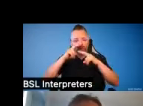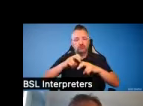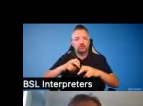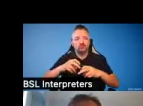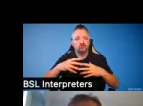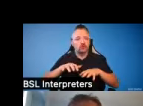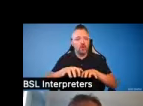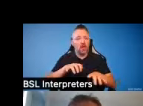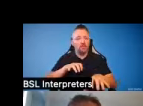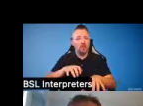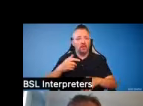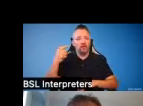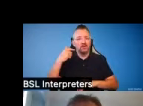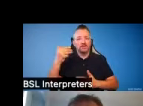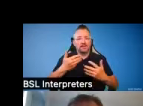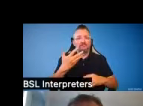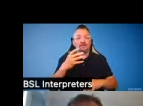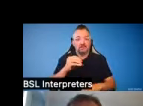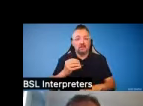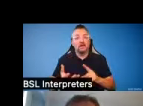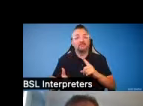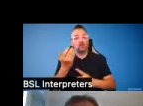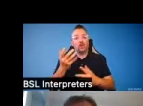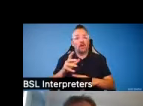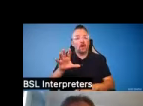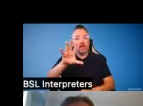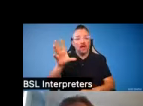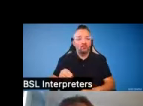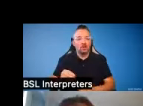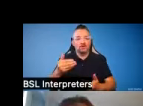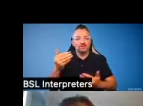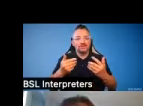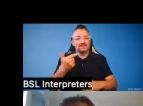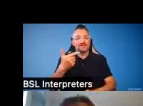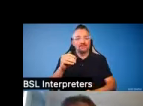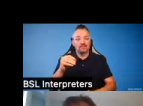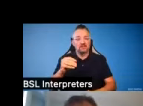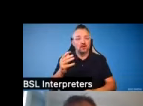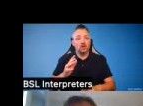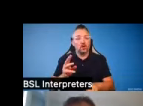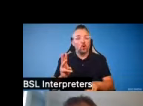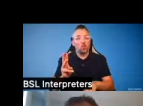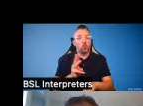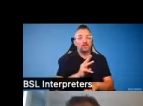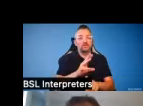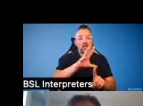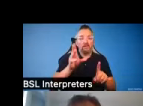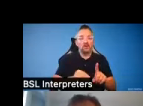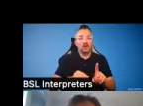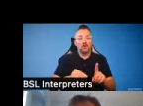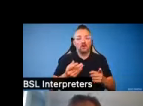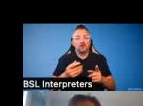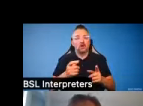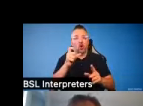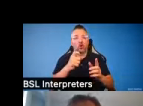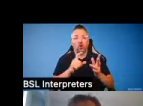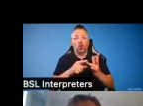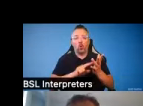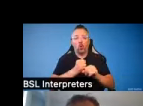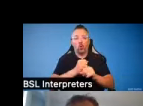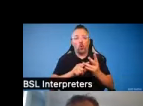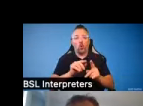50s, but it was first described in Africa in the 70s, in West Africa in the DRC, and there are two